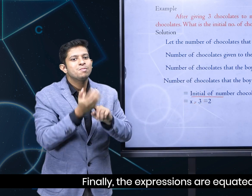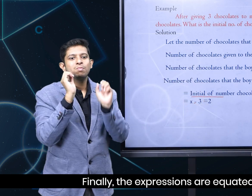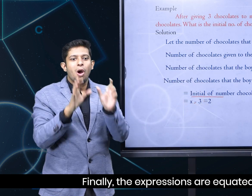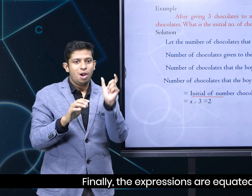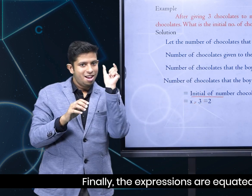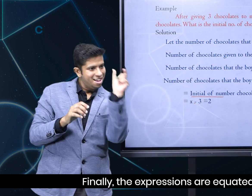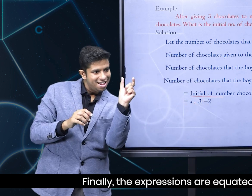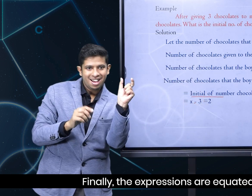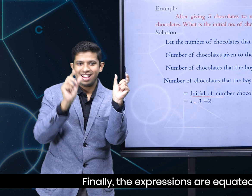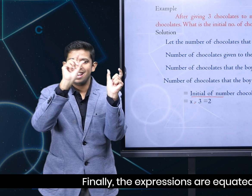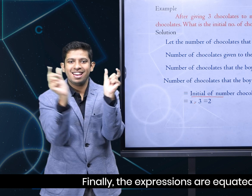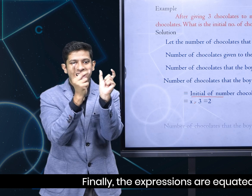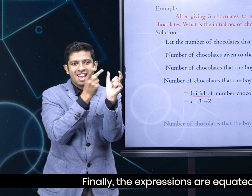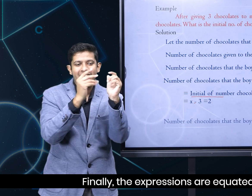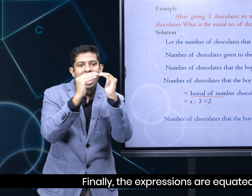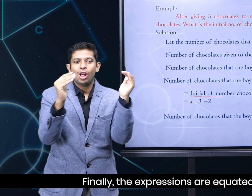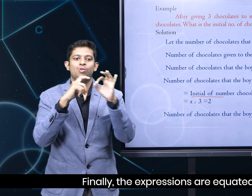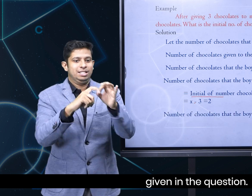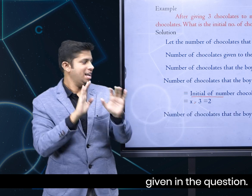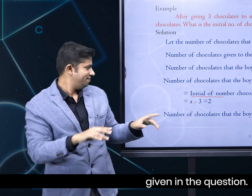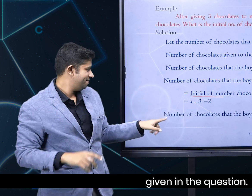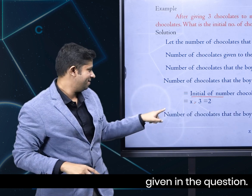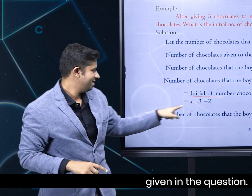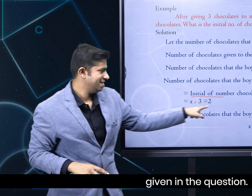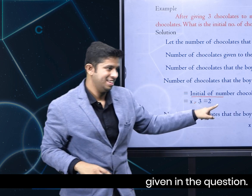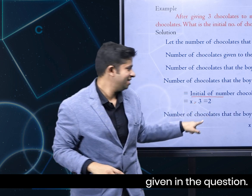Finally, the expressions are equated with values given in the question.